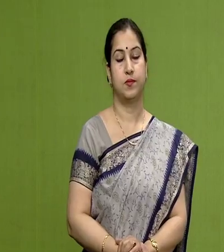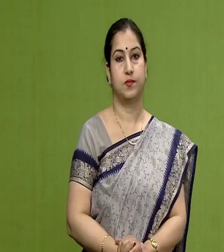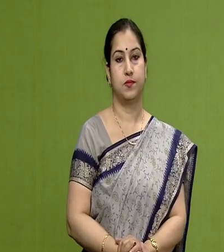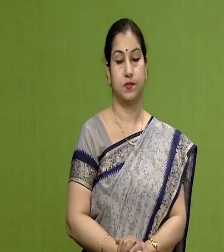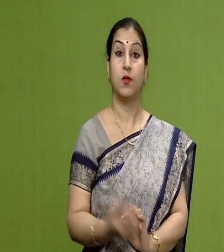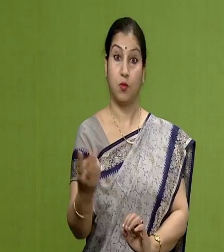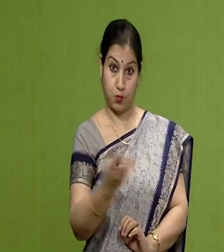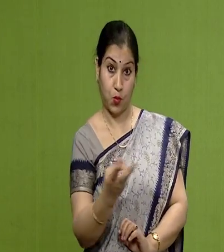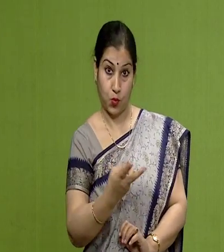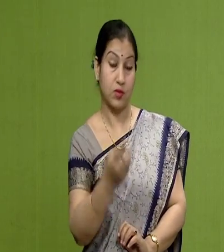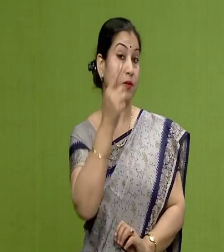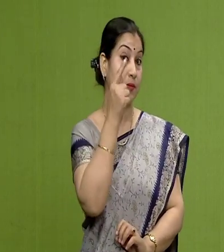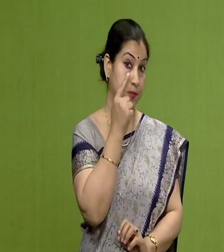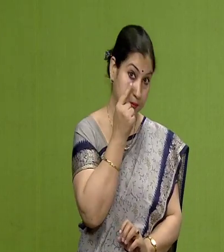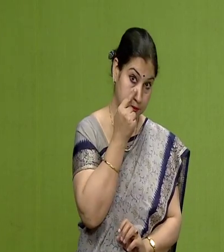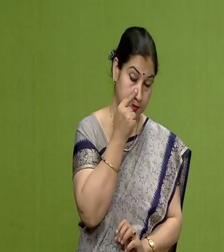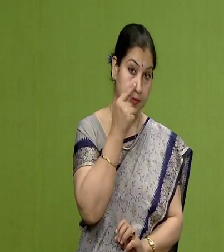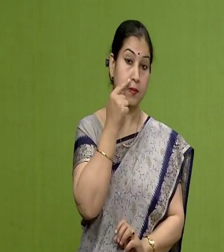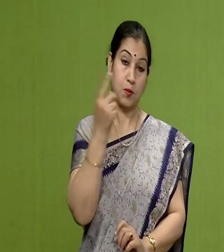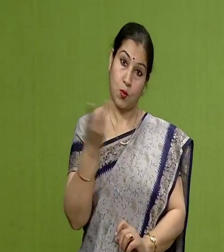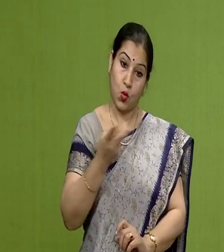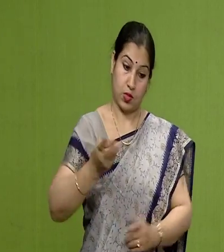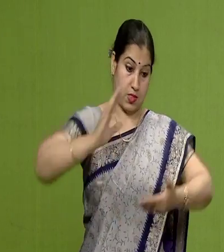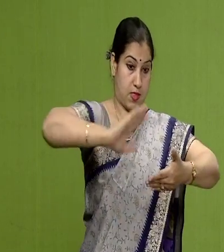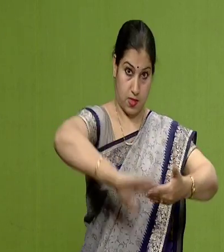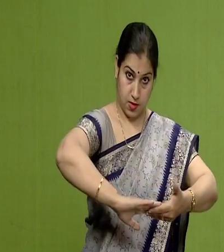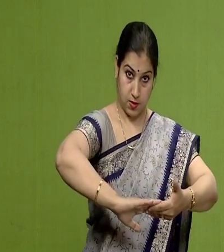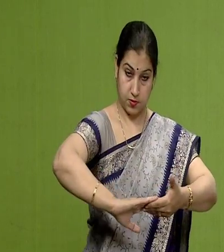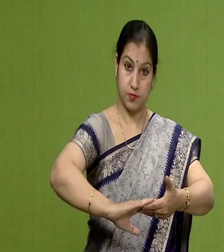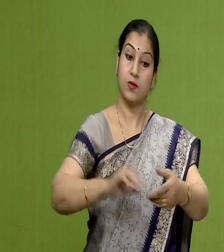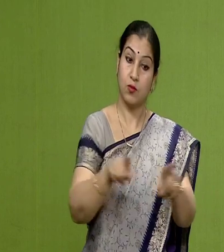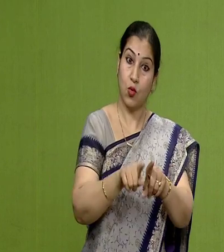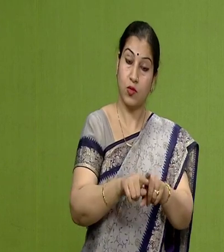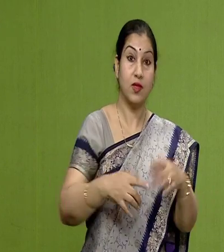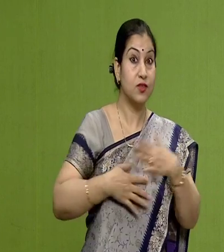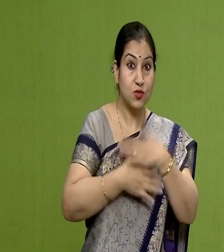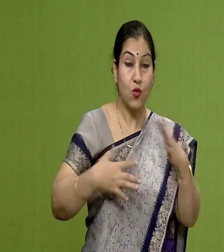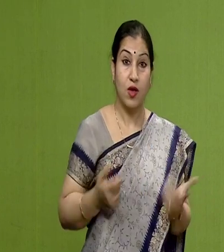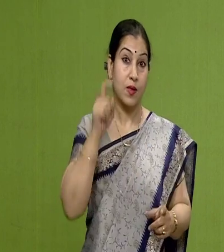Both men and women get married and they enjoy sexual